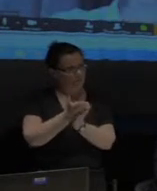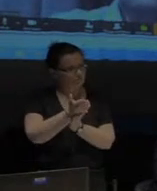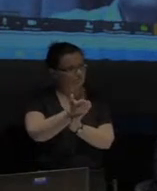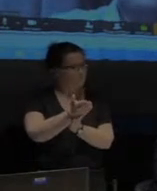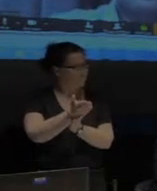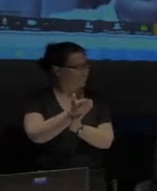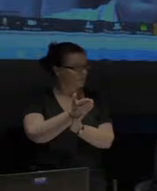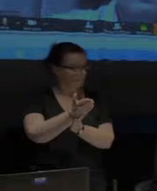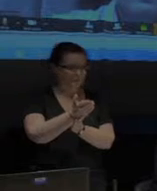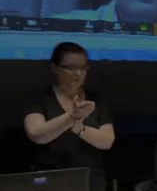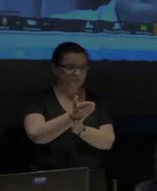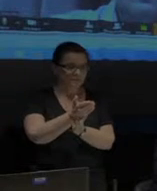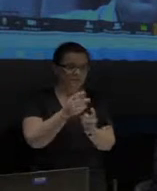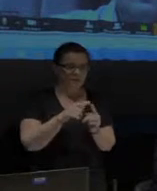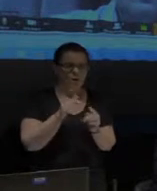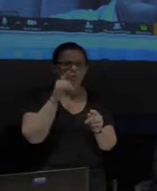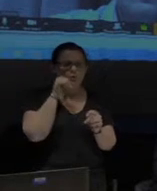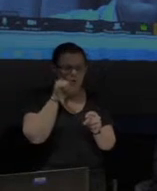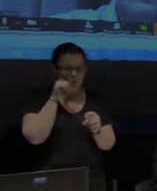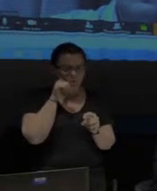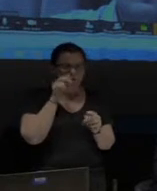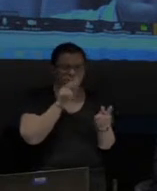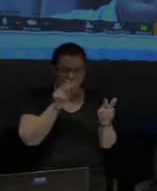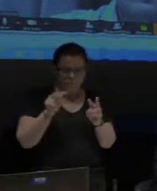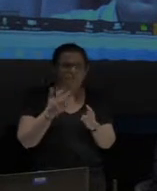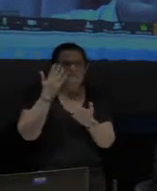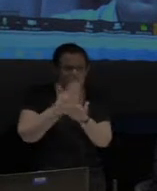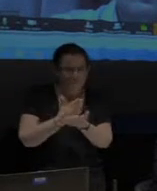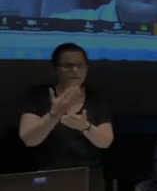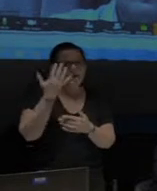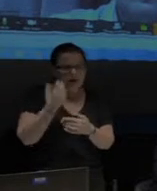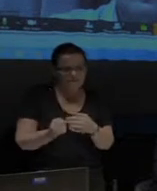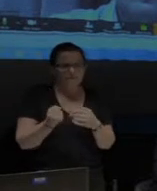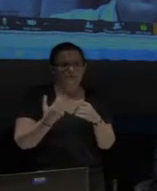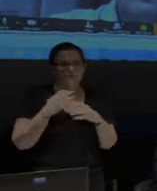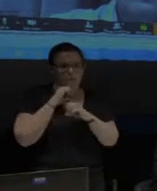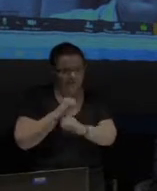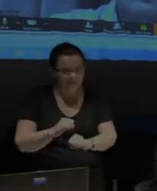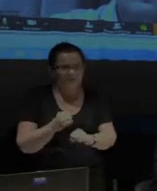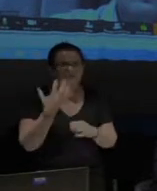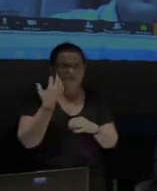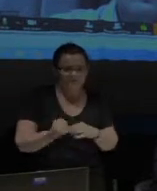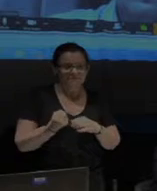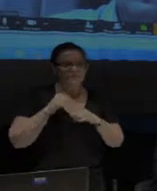for a minute the commitment and the progress that has been made in